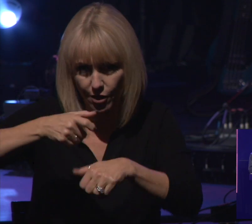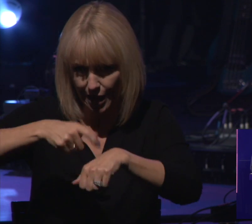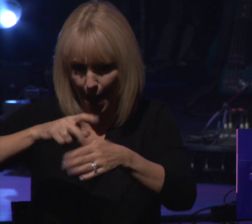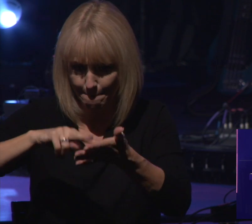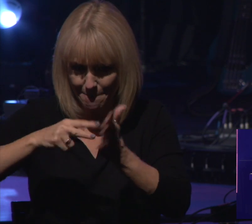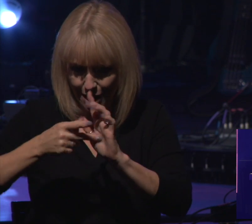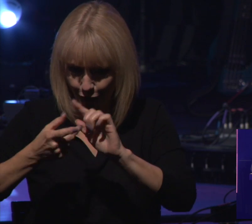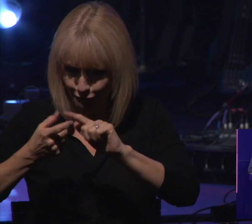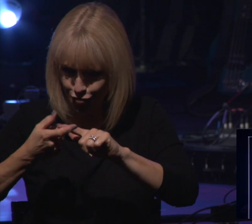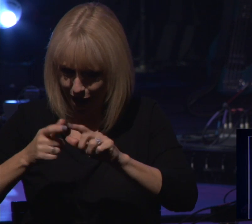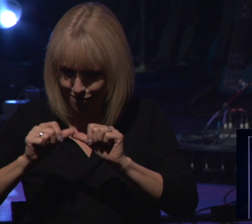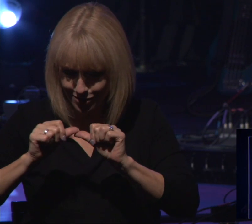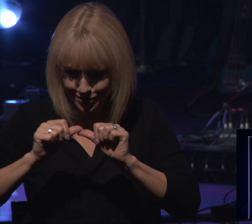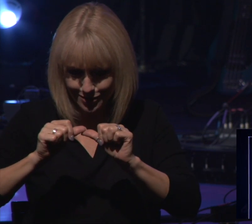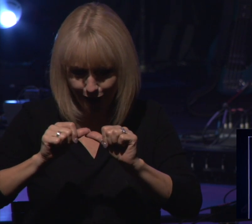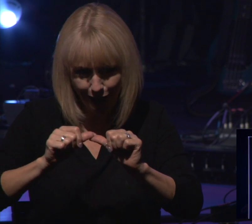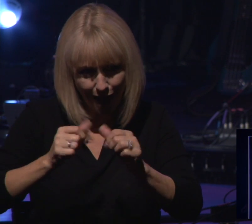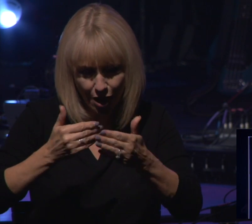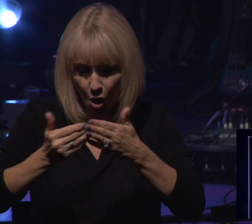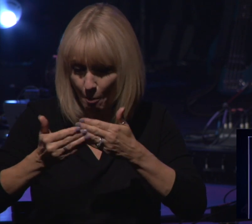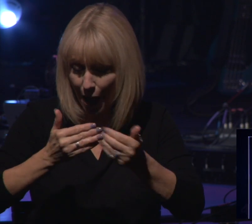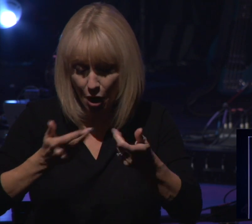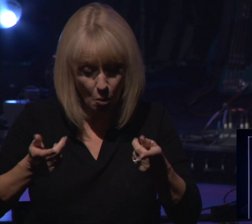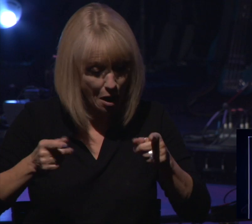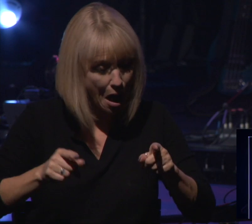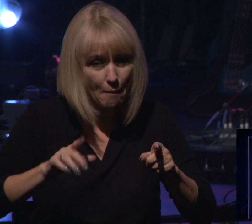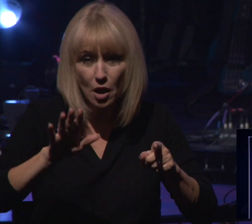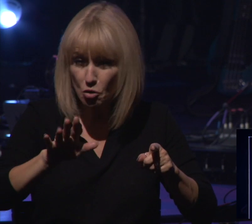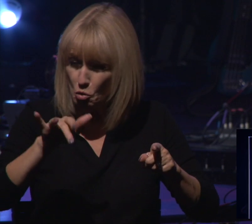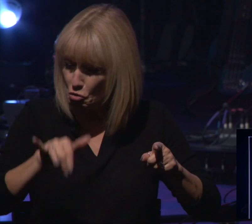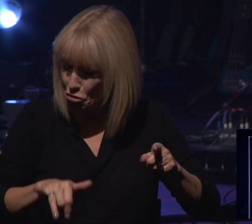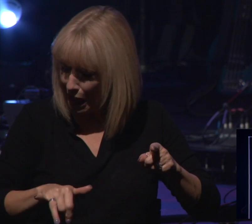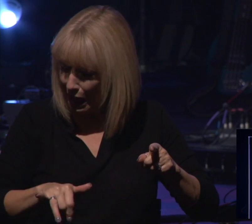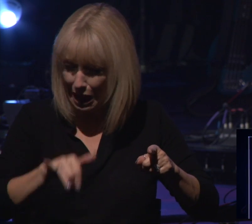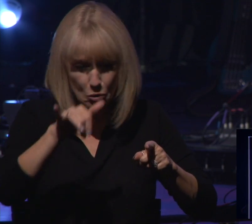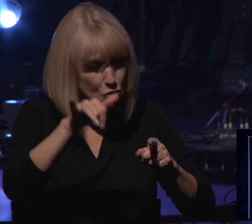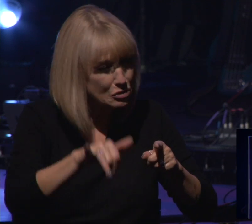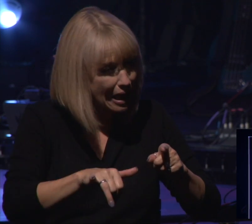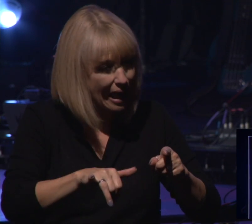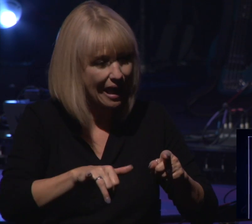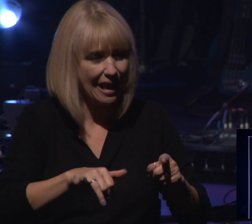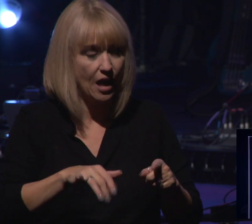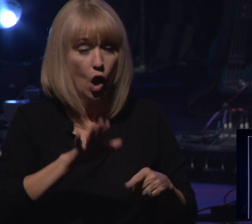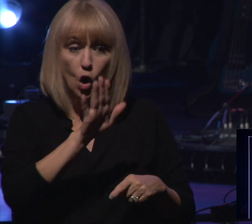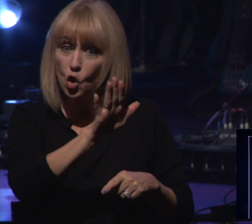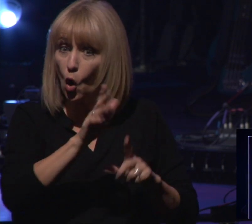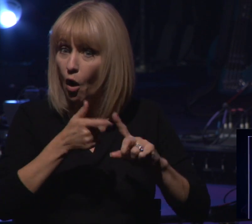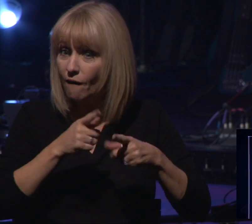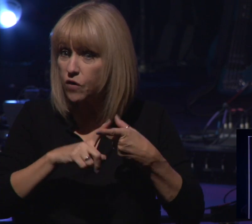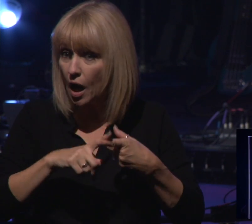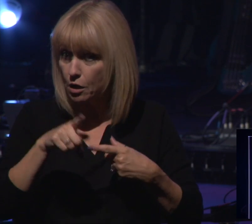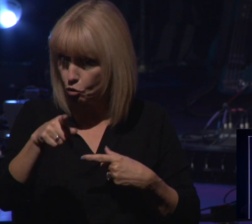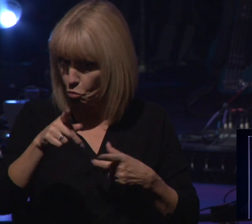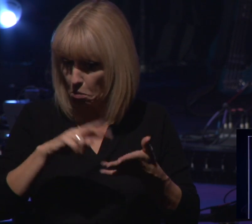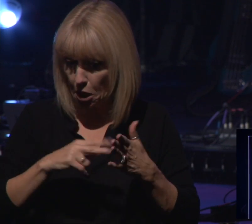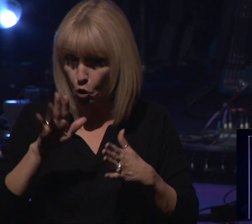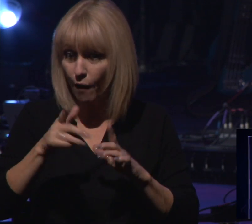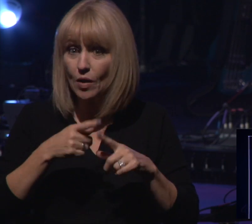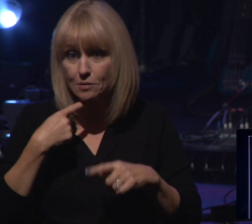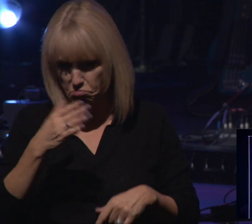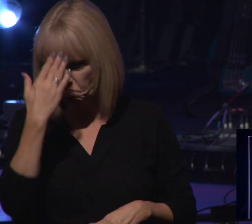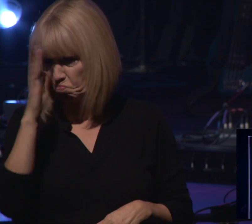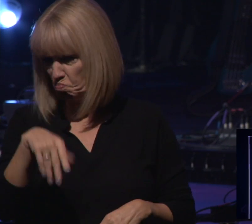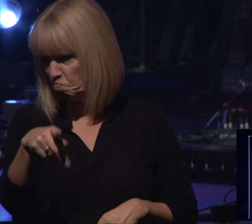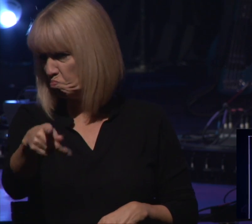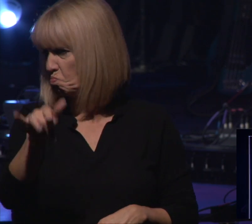one that's going to be there no matter what. We're going to stick through the good times, the bad times are going to be there. Are you the kind of person that someone can look at and say, I